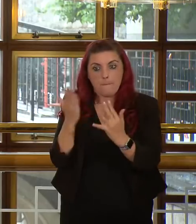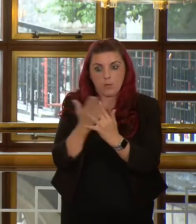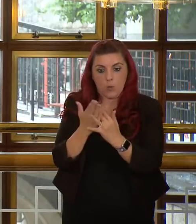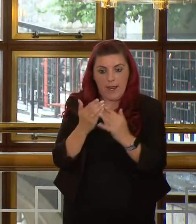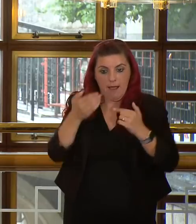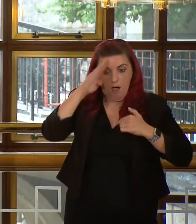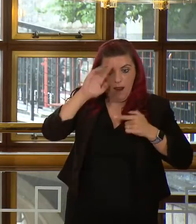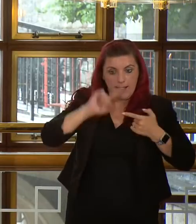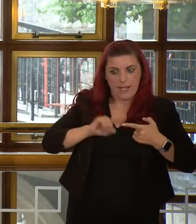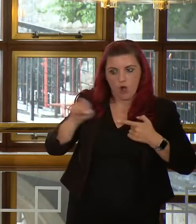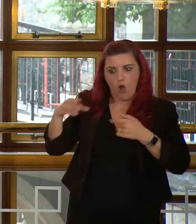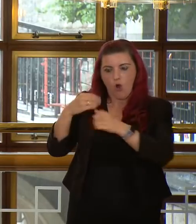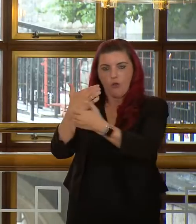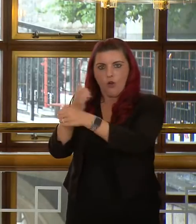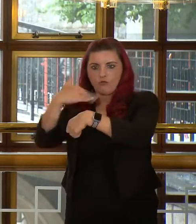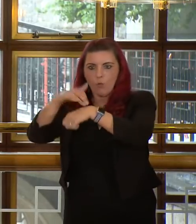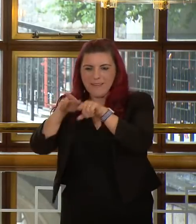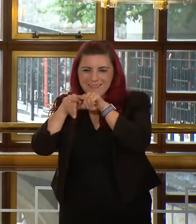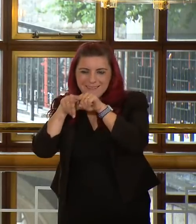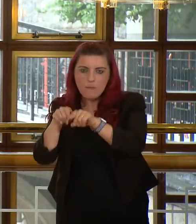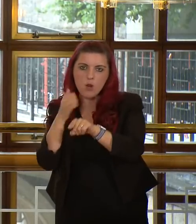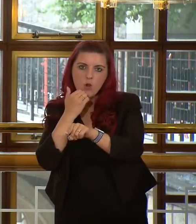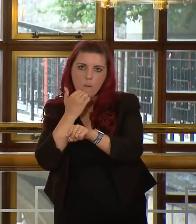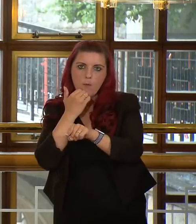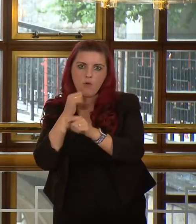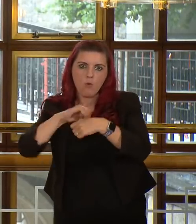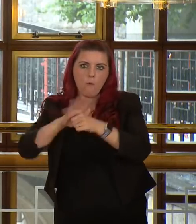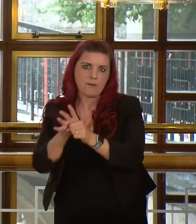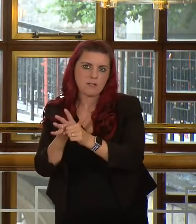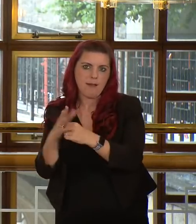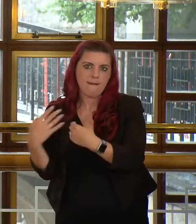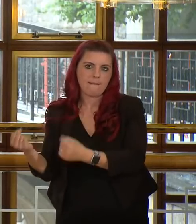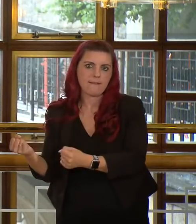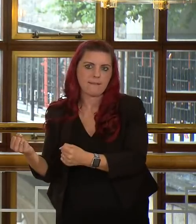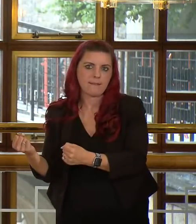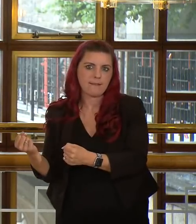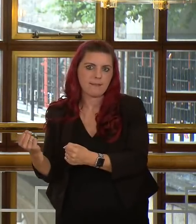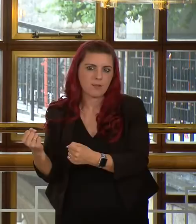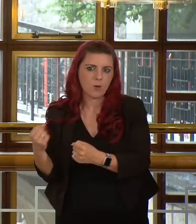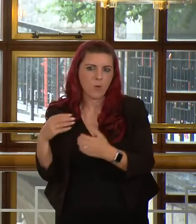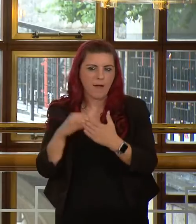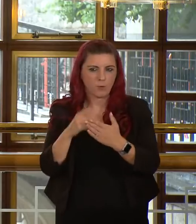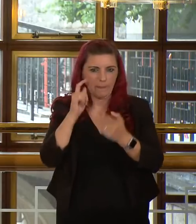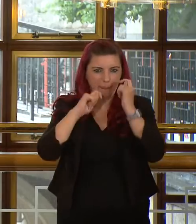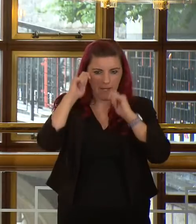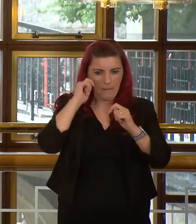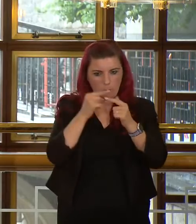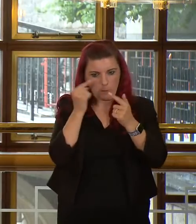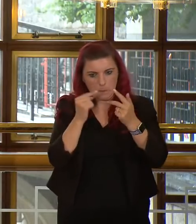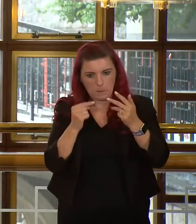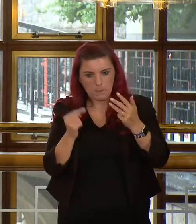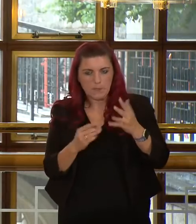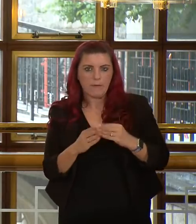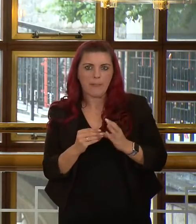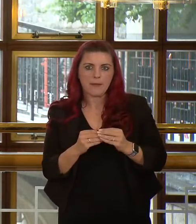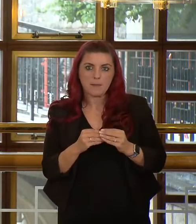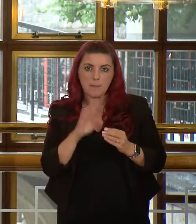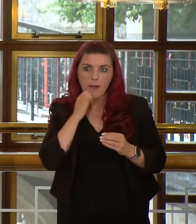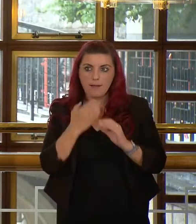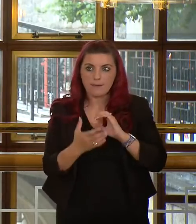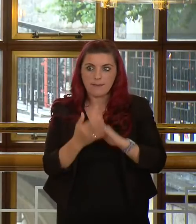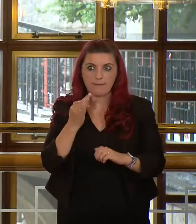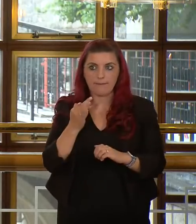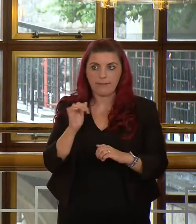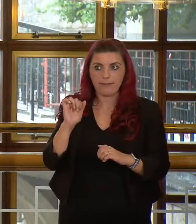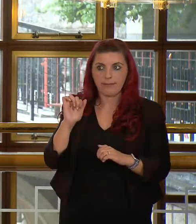countries where the virus is at a similar level of incidence. But you can't just look at incidence, you have to take a few factors into account, because if a country isn't testing very